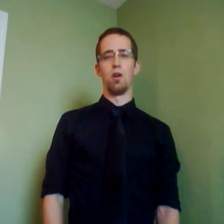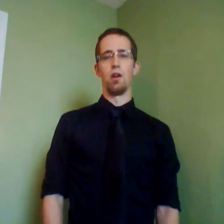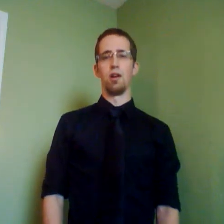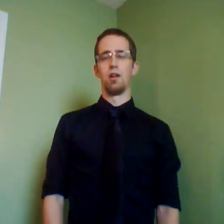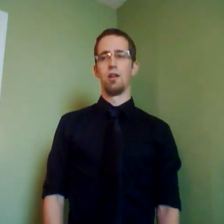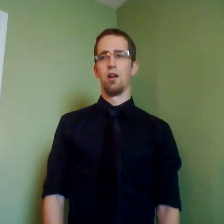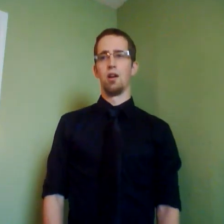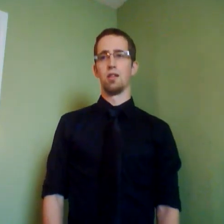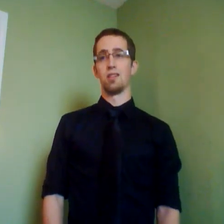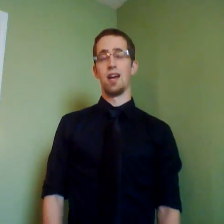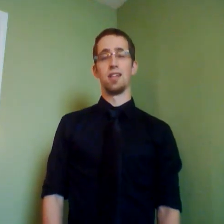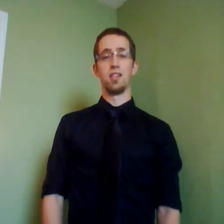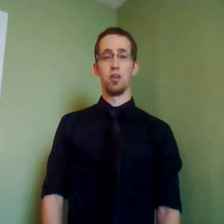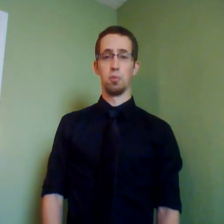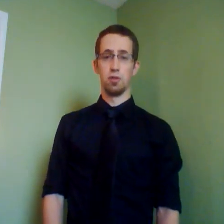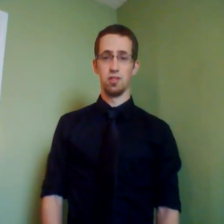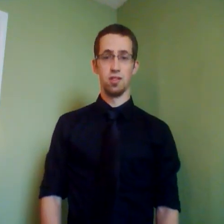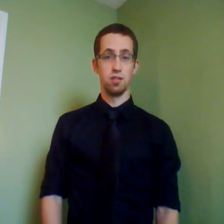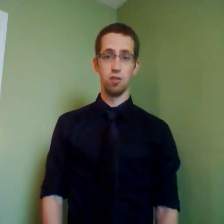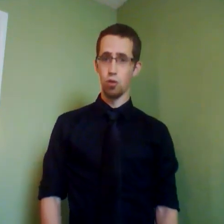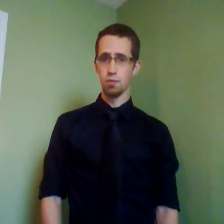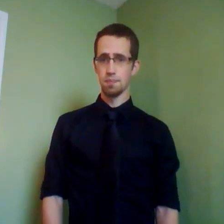before a sign that the other person doesn't know.